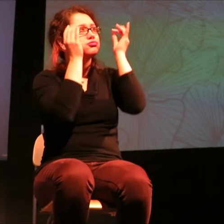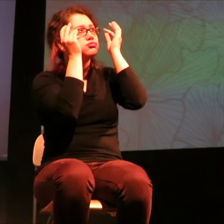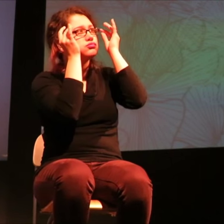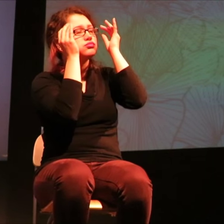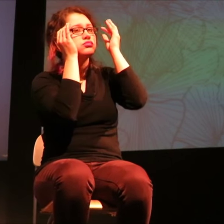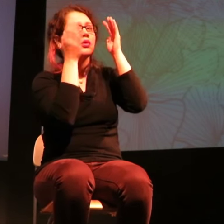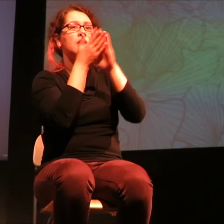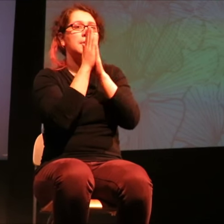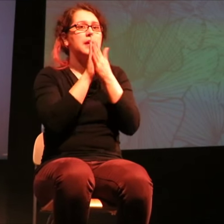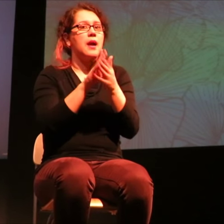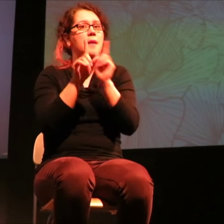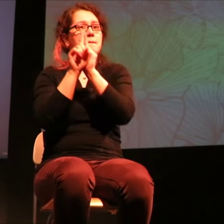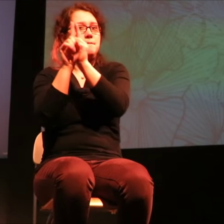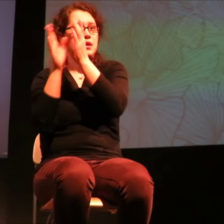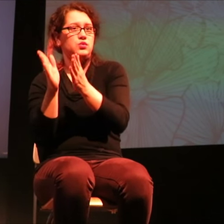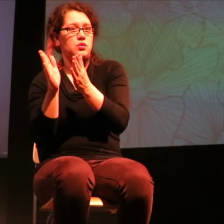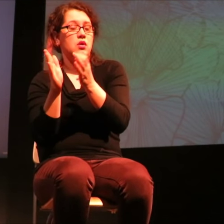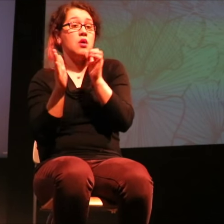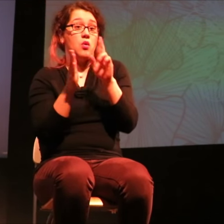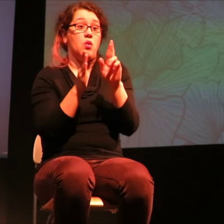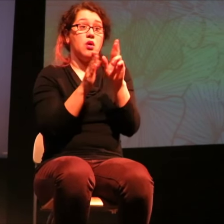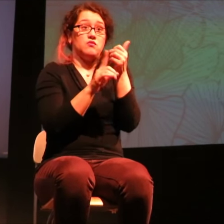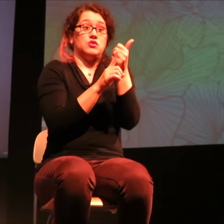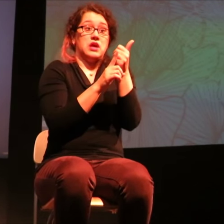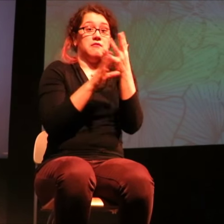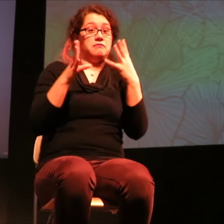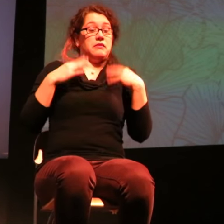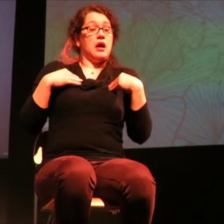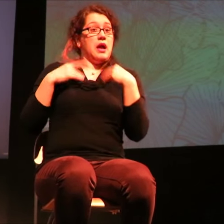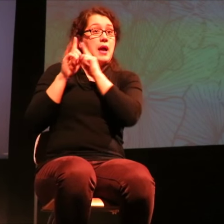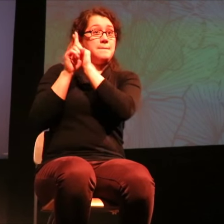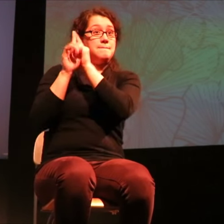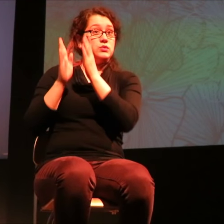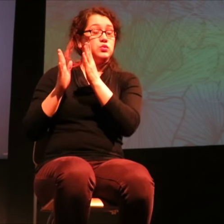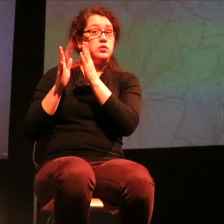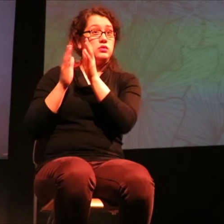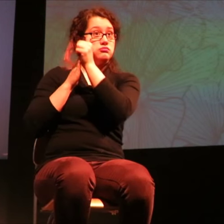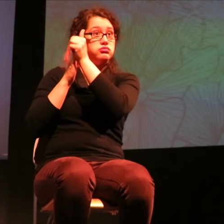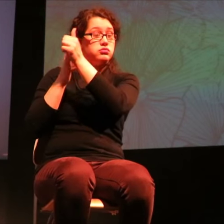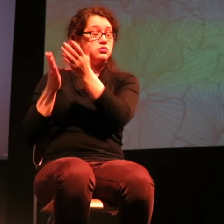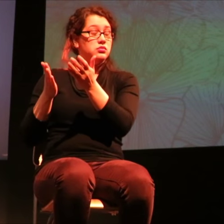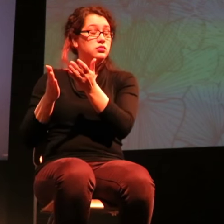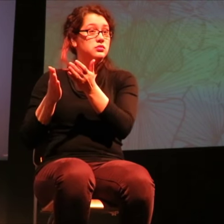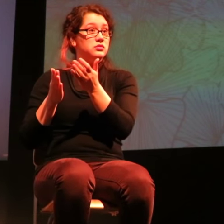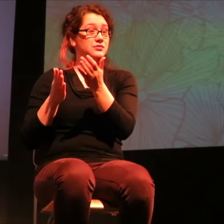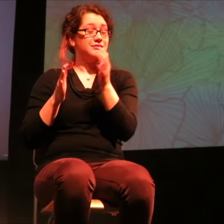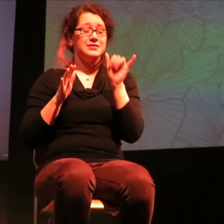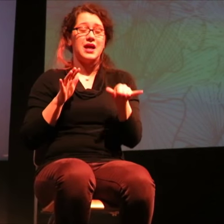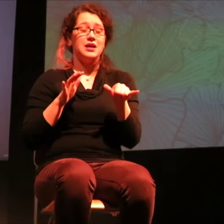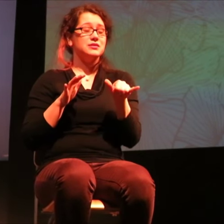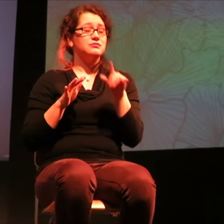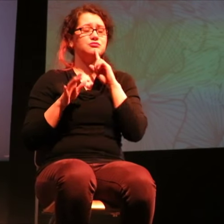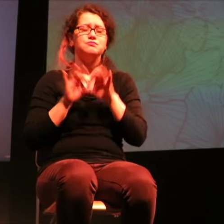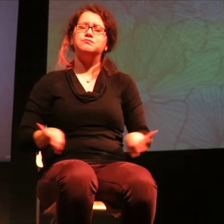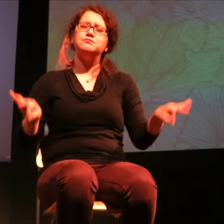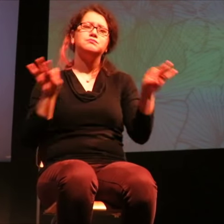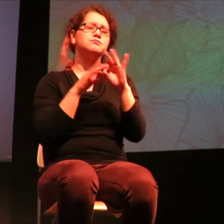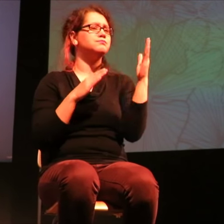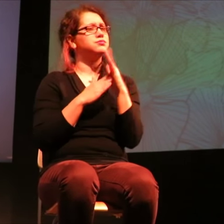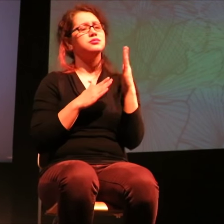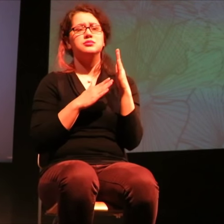mentor moving forward as we launch this mentoring initiative? I would say it is one of the most